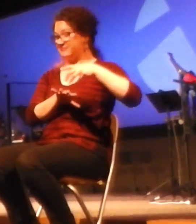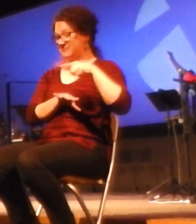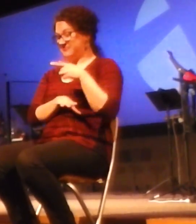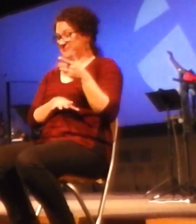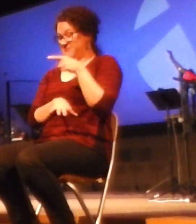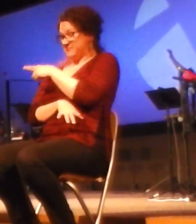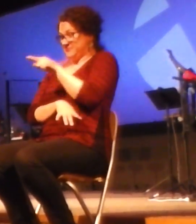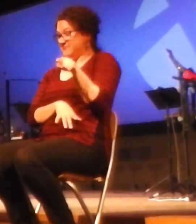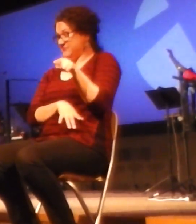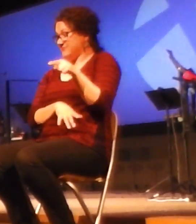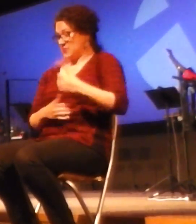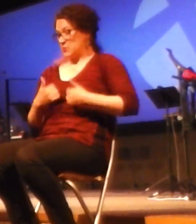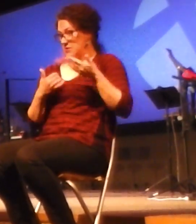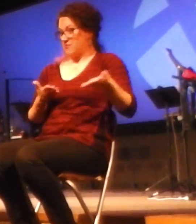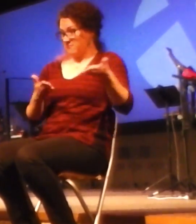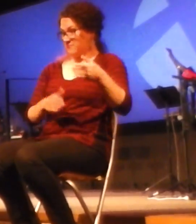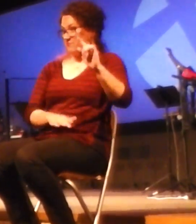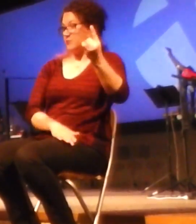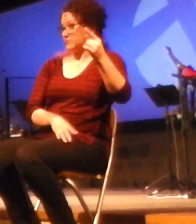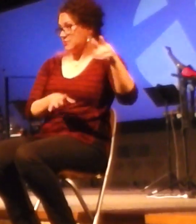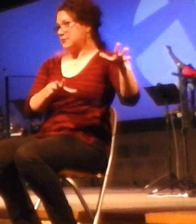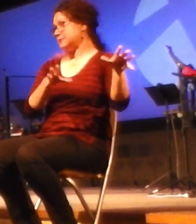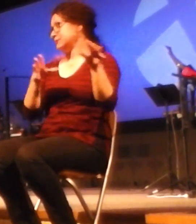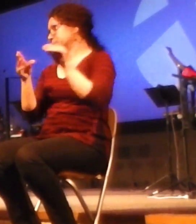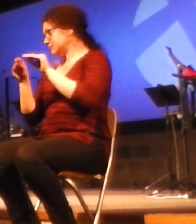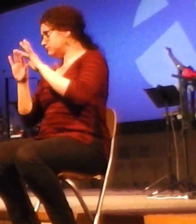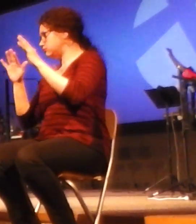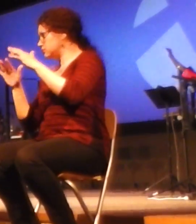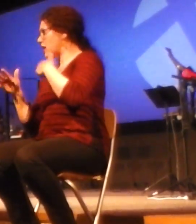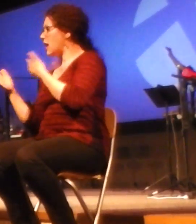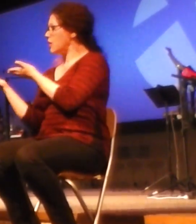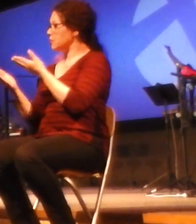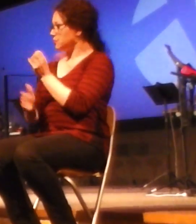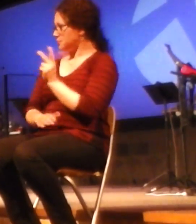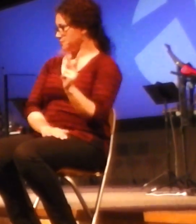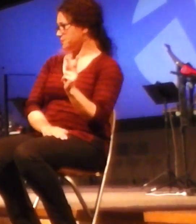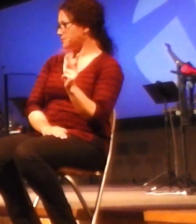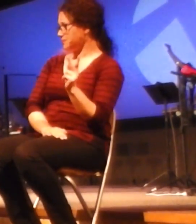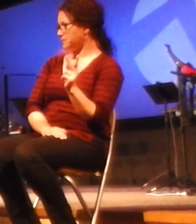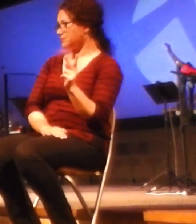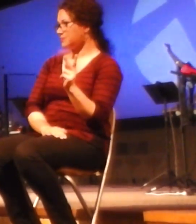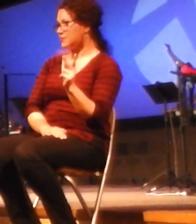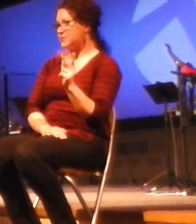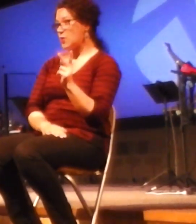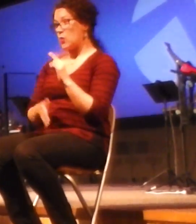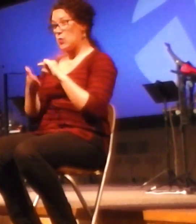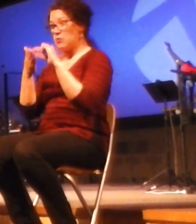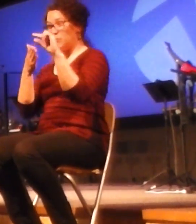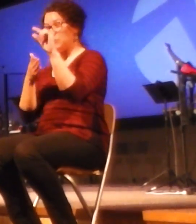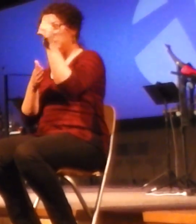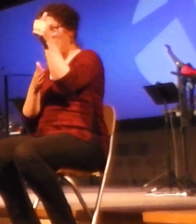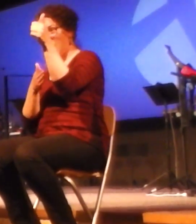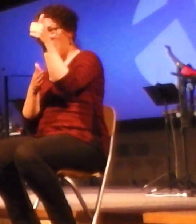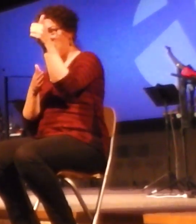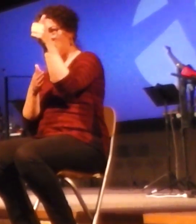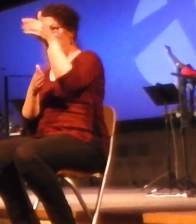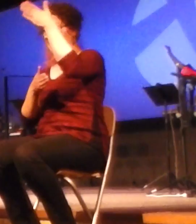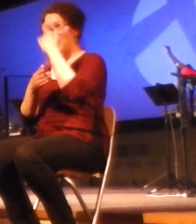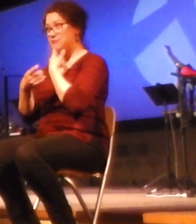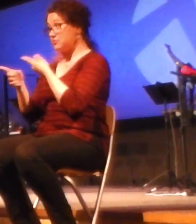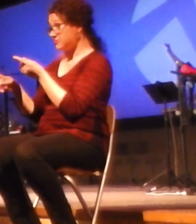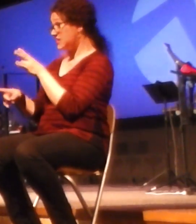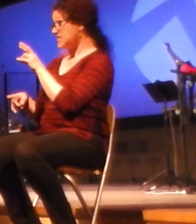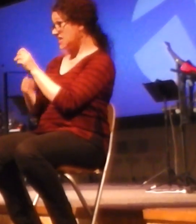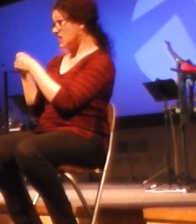exile. And so you have this verse 10, which is like 70 years. And then the very next